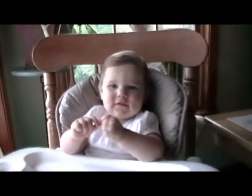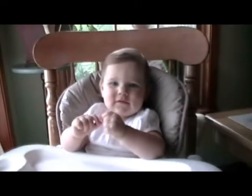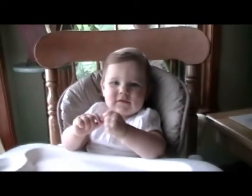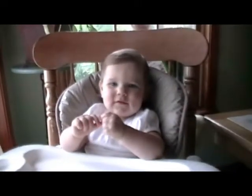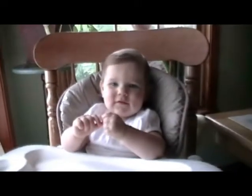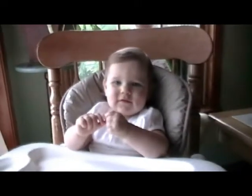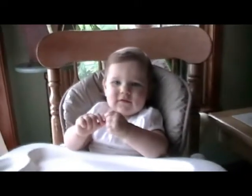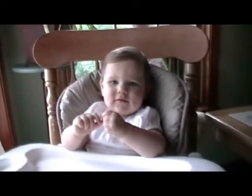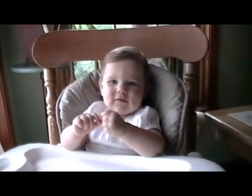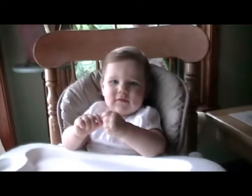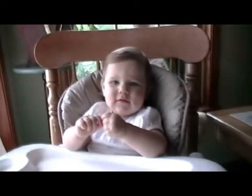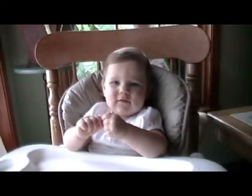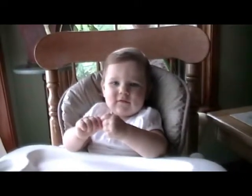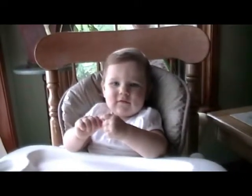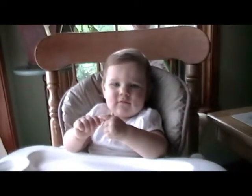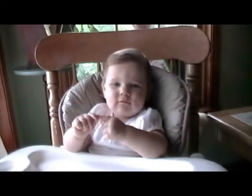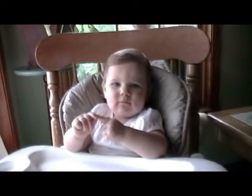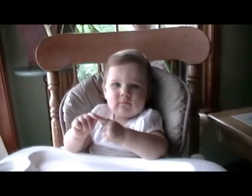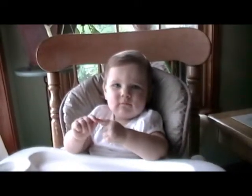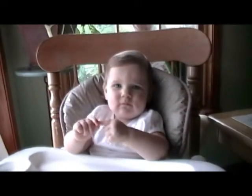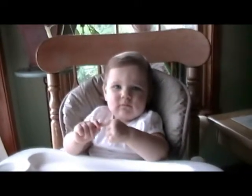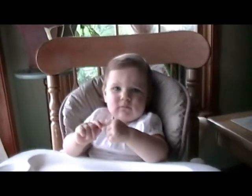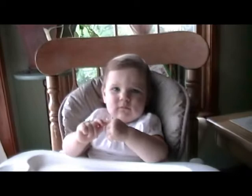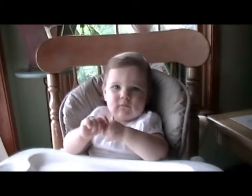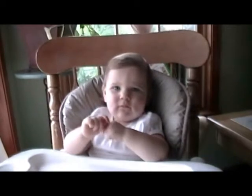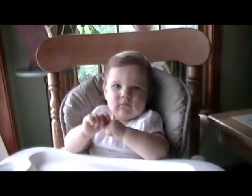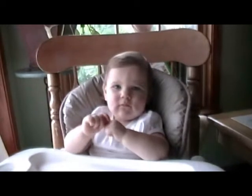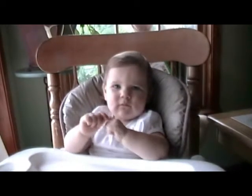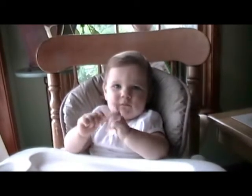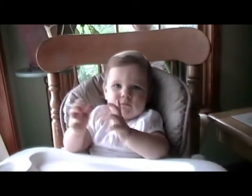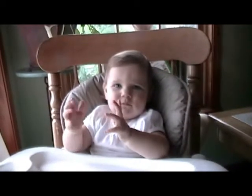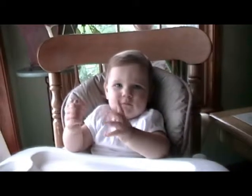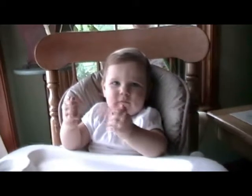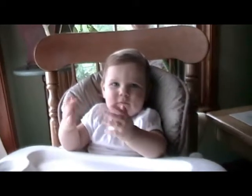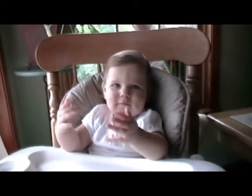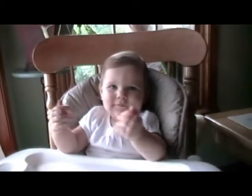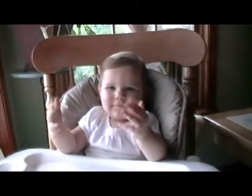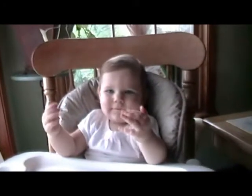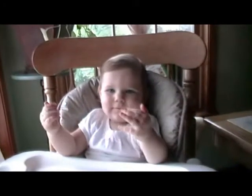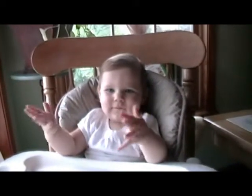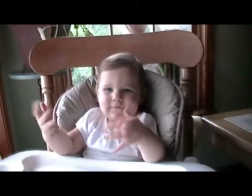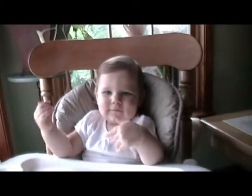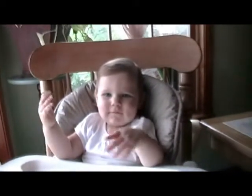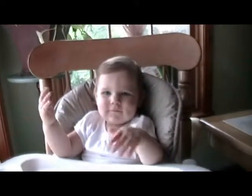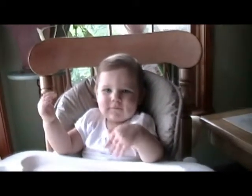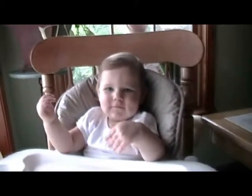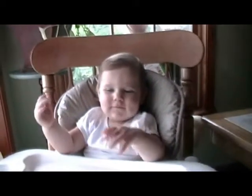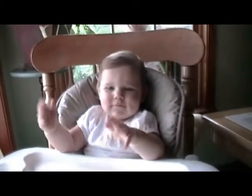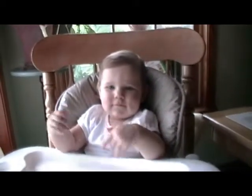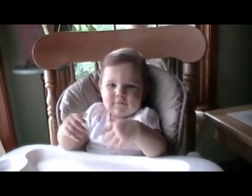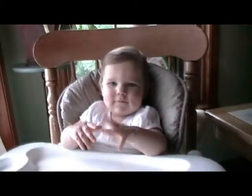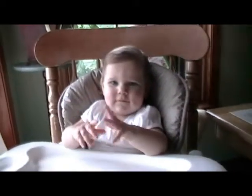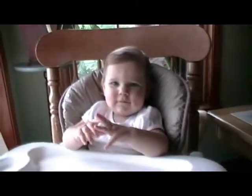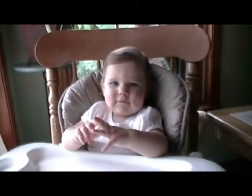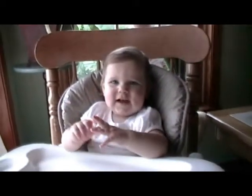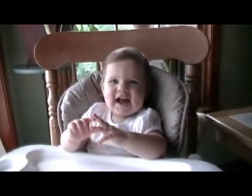Can you say play? Good girl.